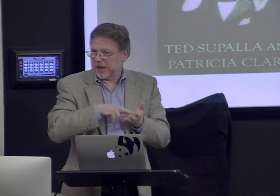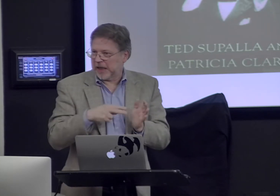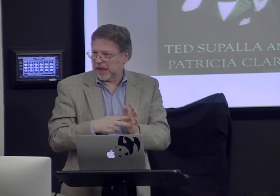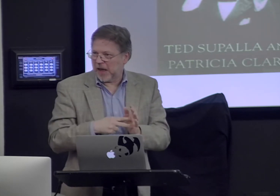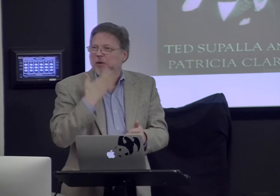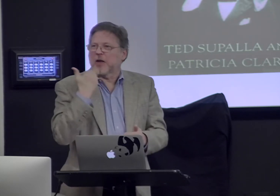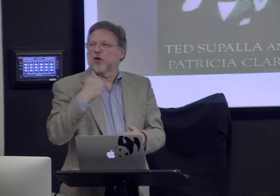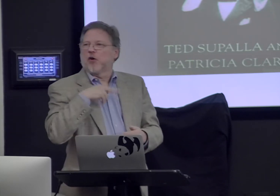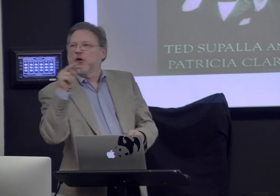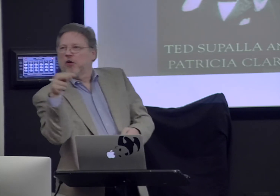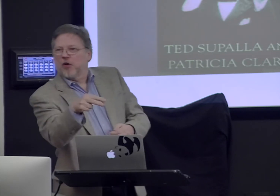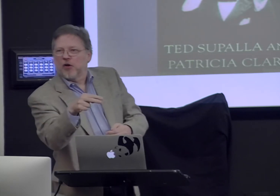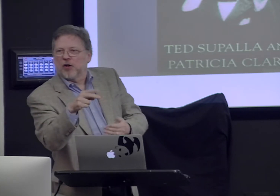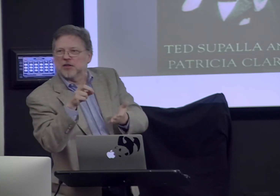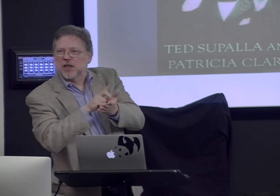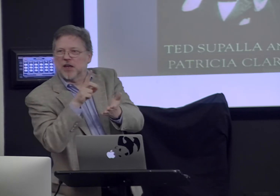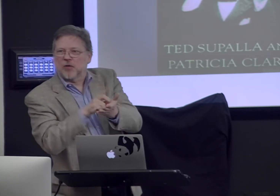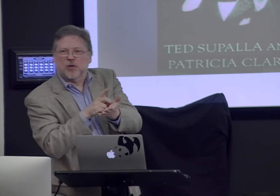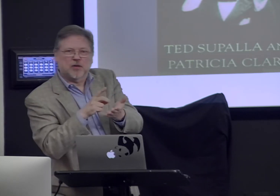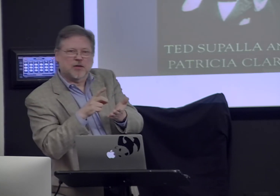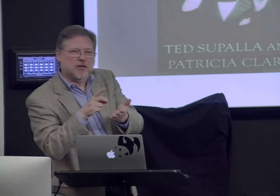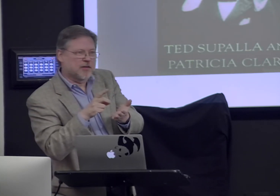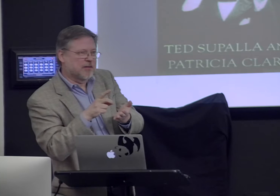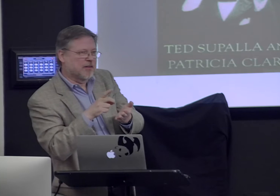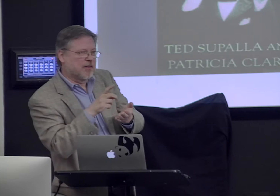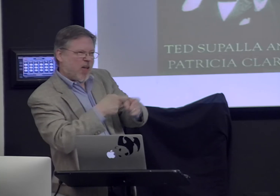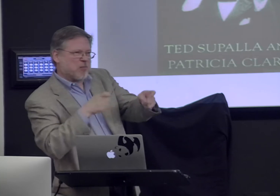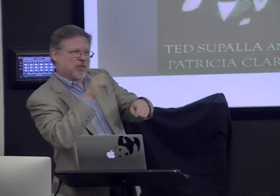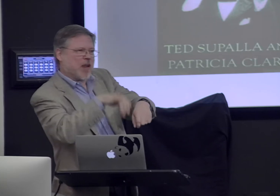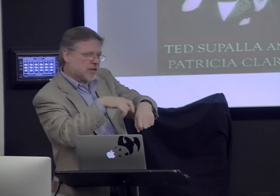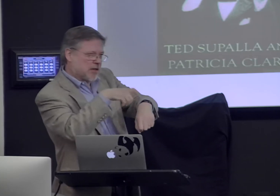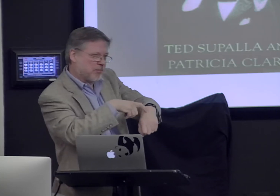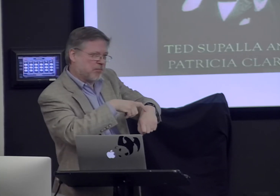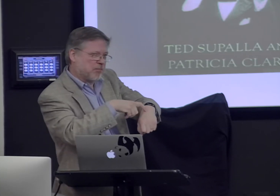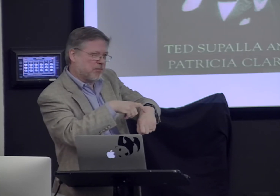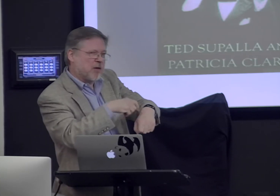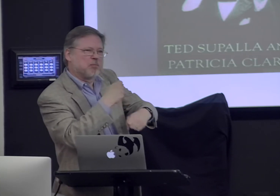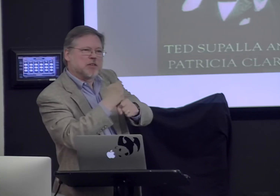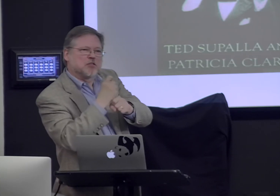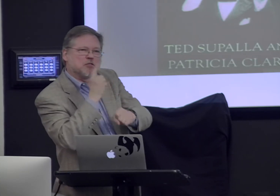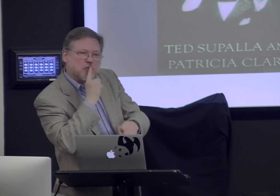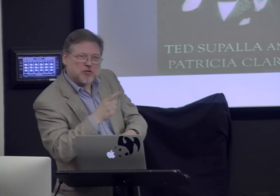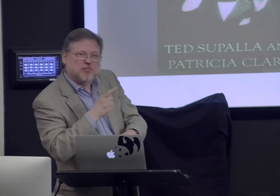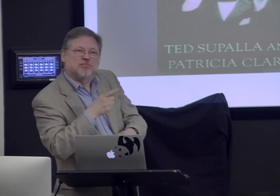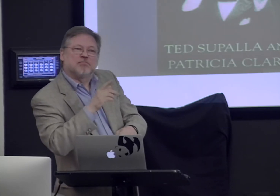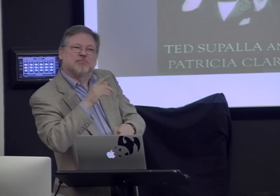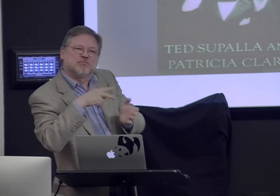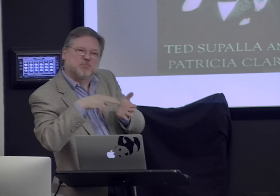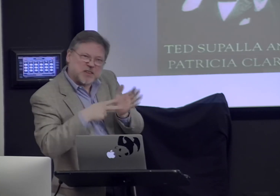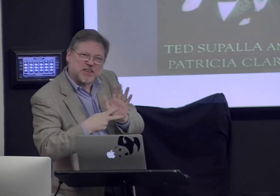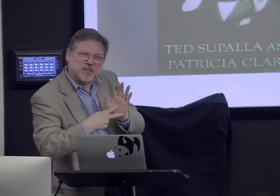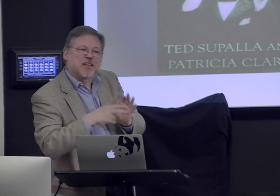be really a tricky thing to try to interpret what we see in these films from a